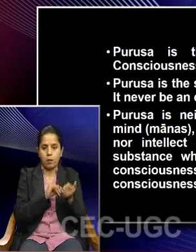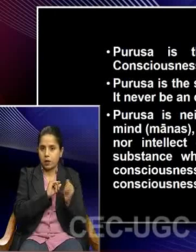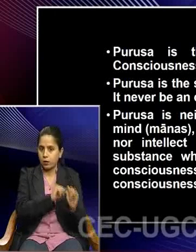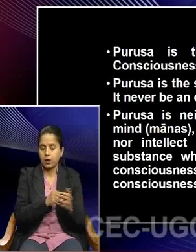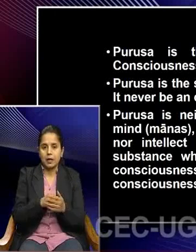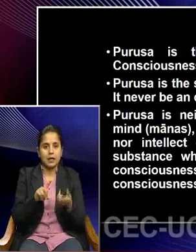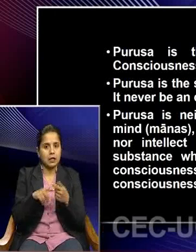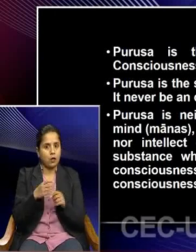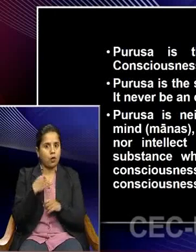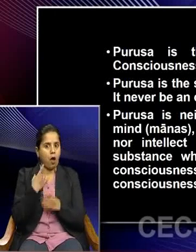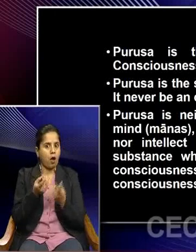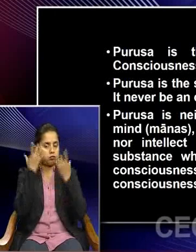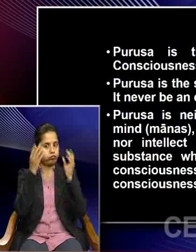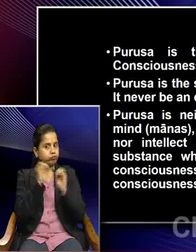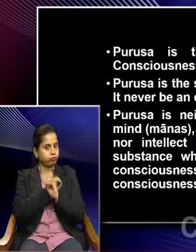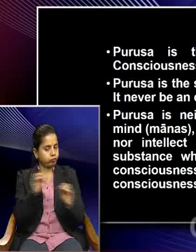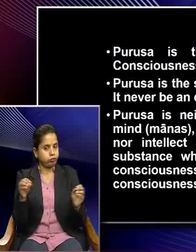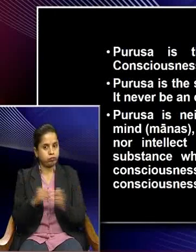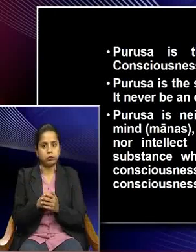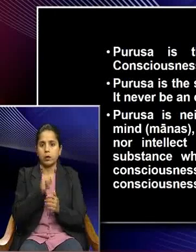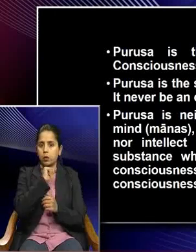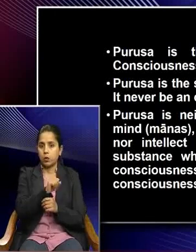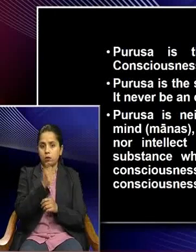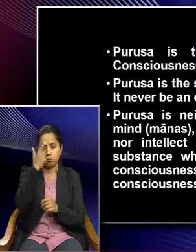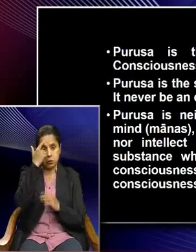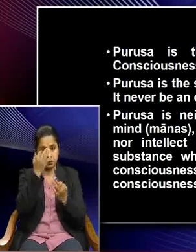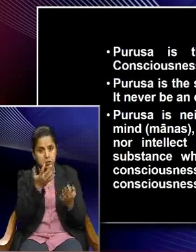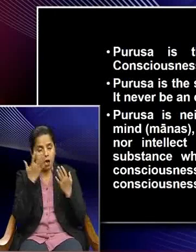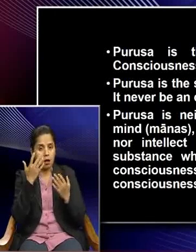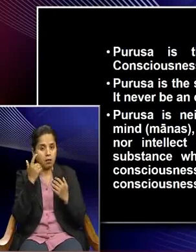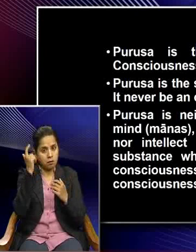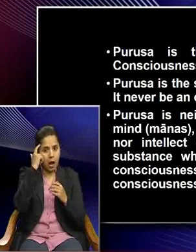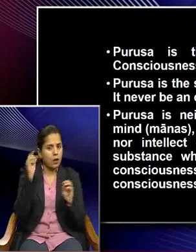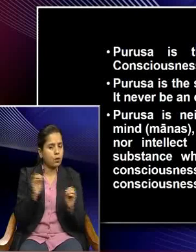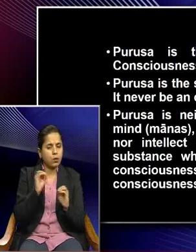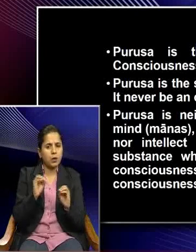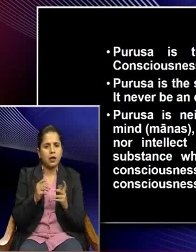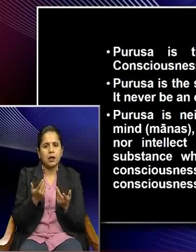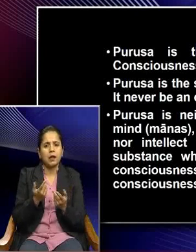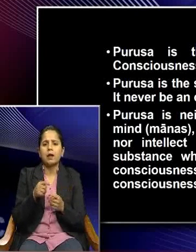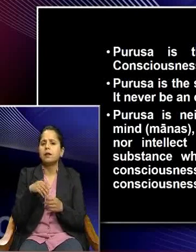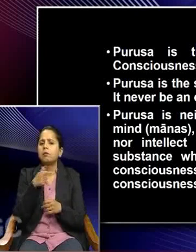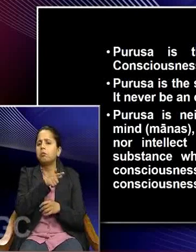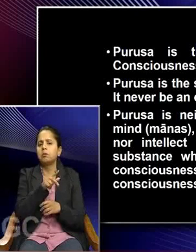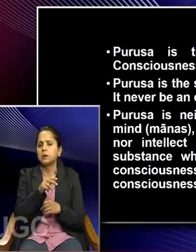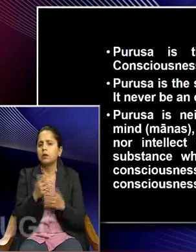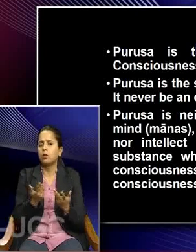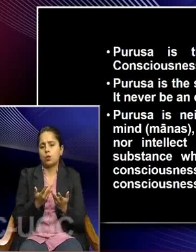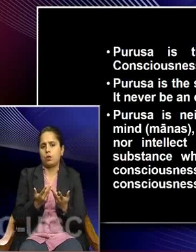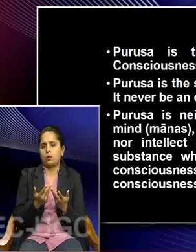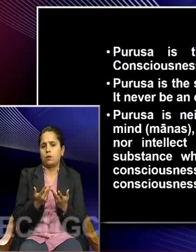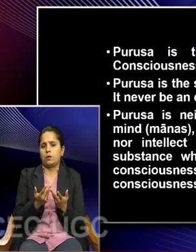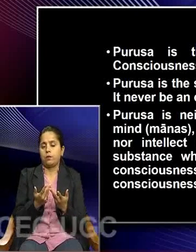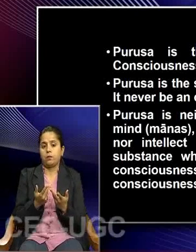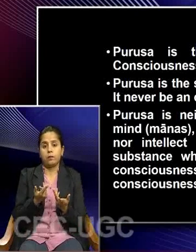the ego, ahankar, nor the intellect, buddhi. Then what is it?